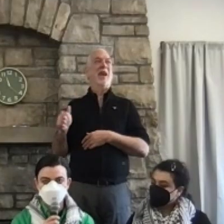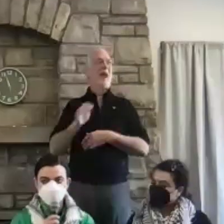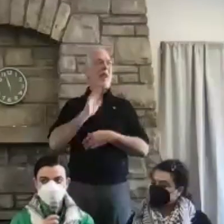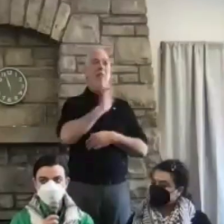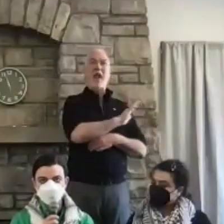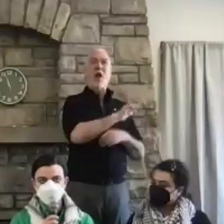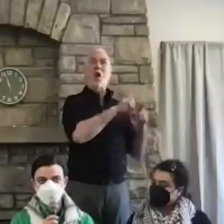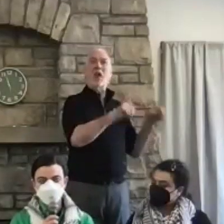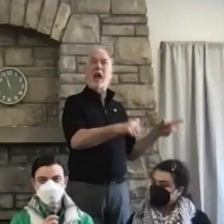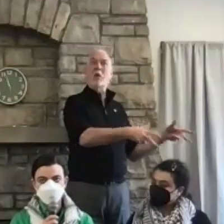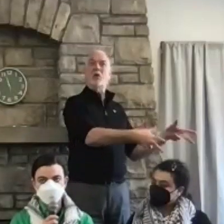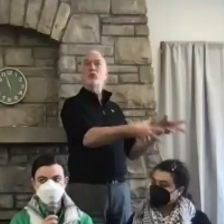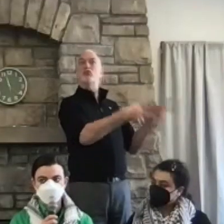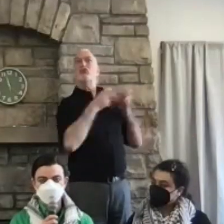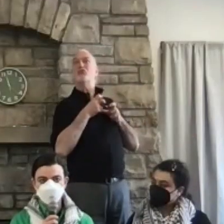language sort of